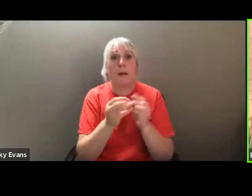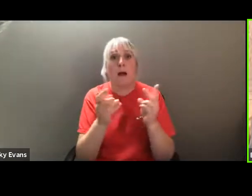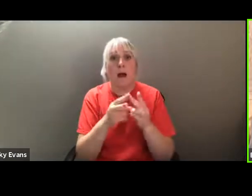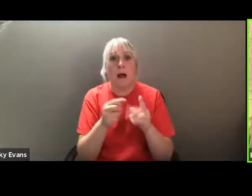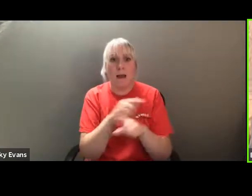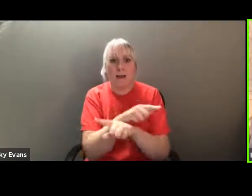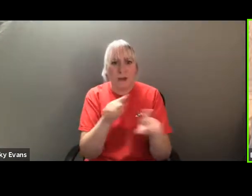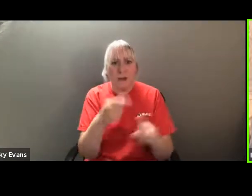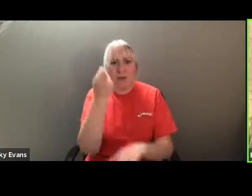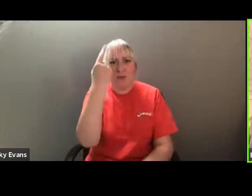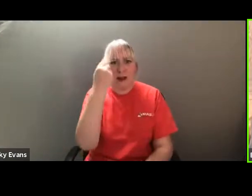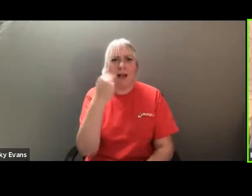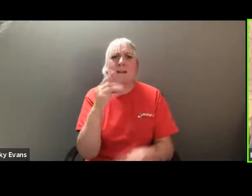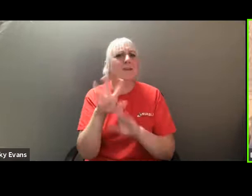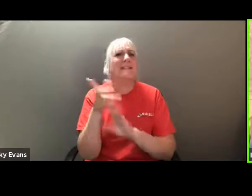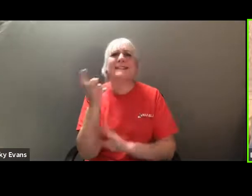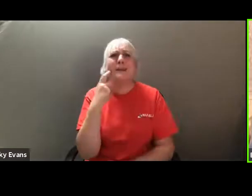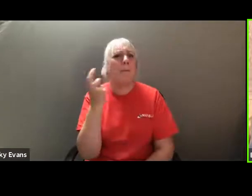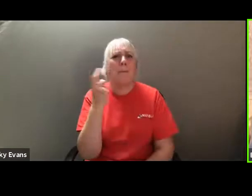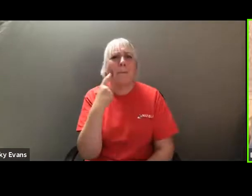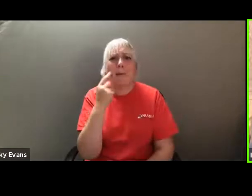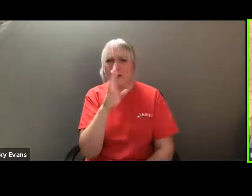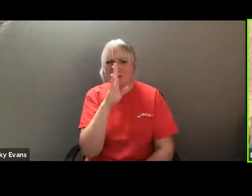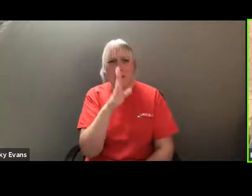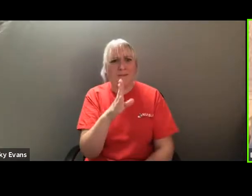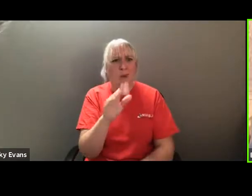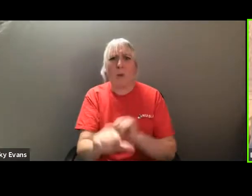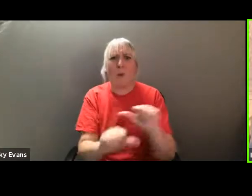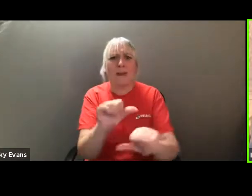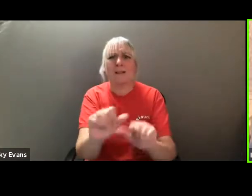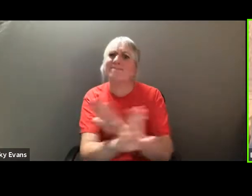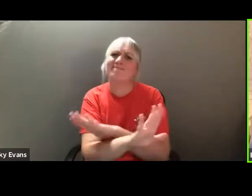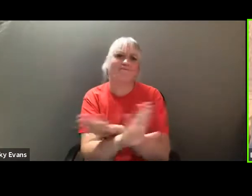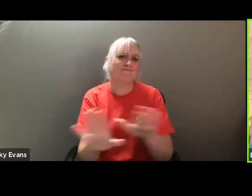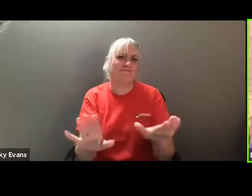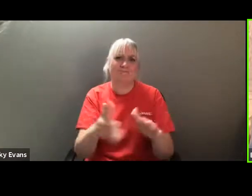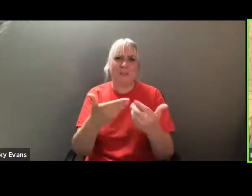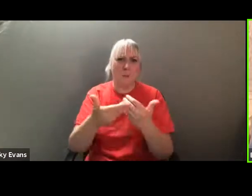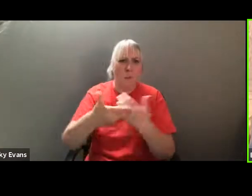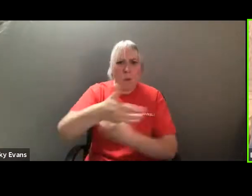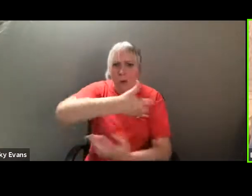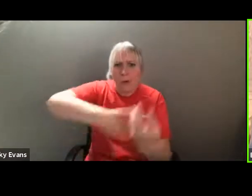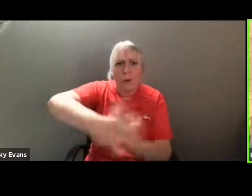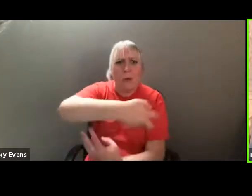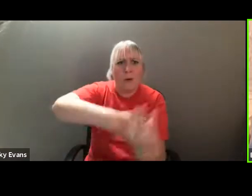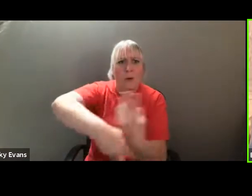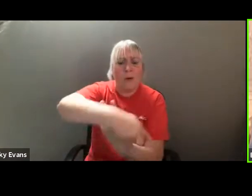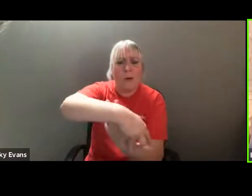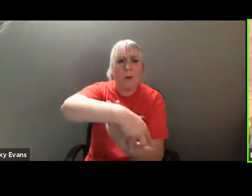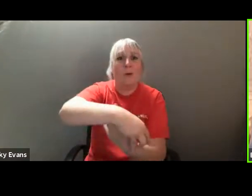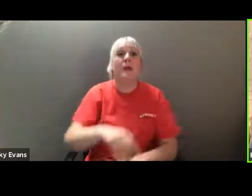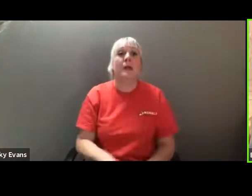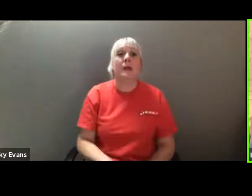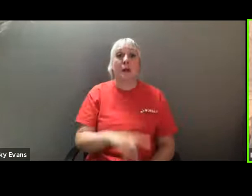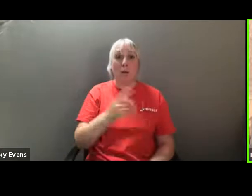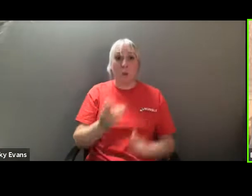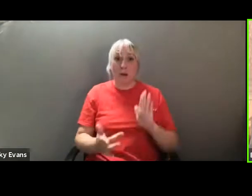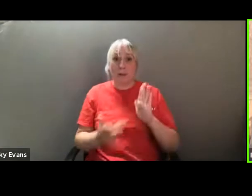it isn't the simple radical idea that it's sold as. One of the main supporters of a basic income in the